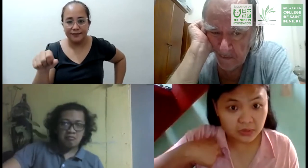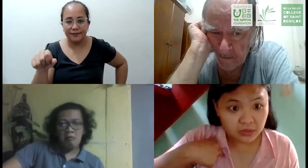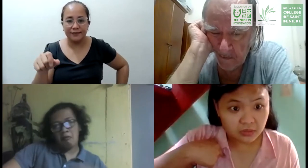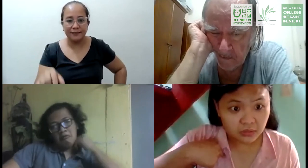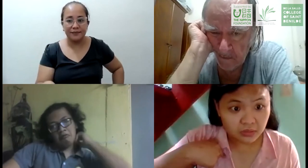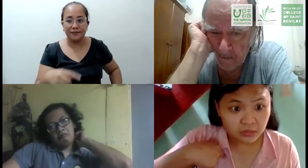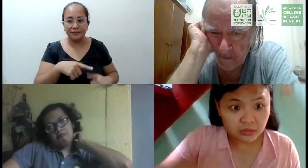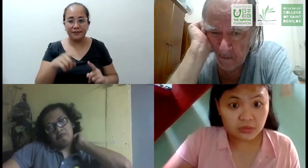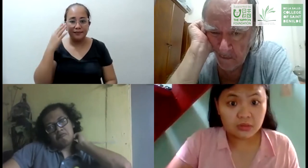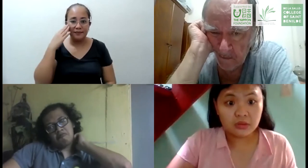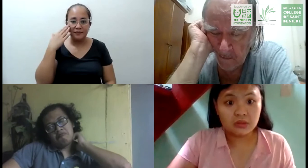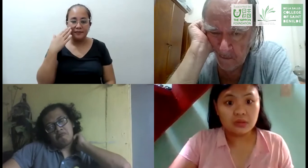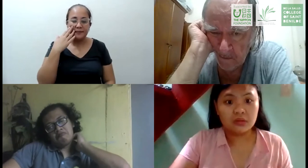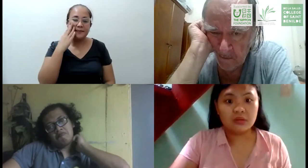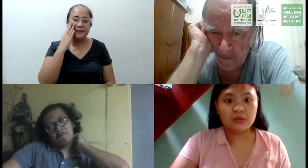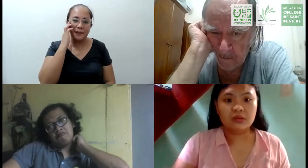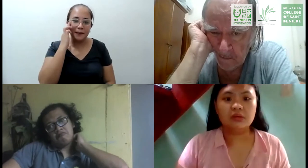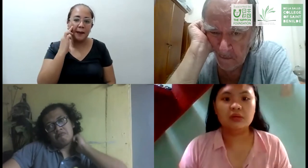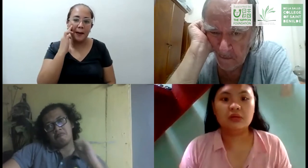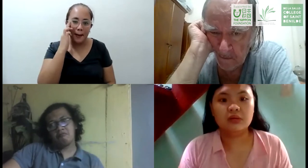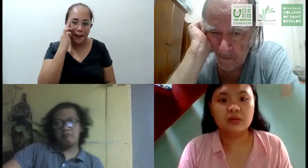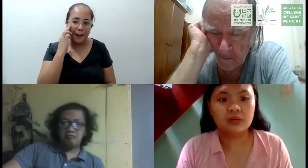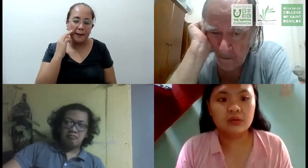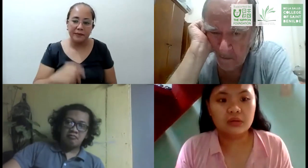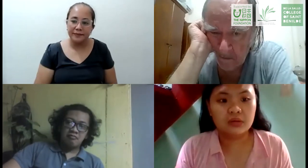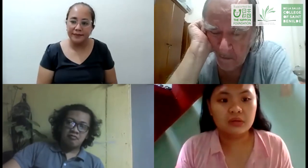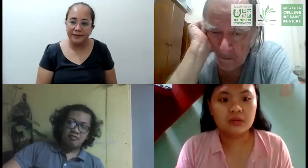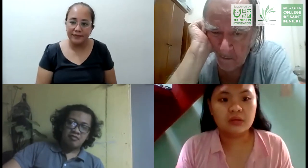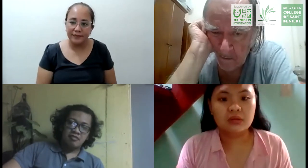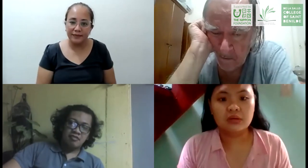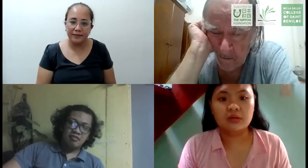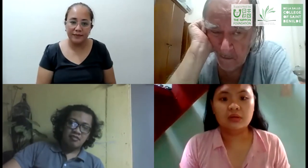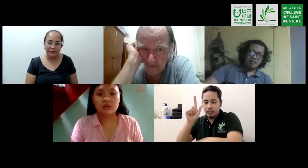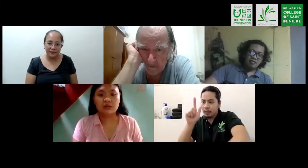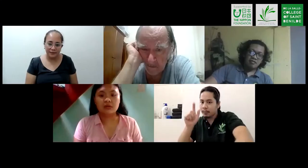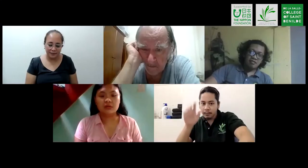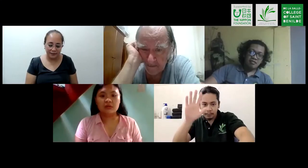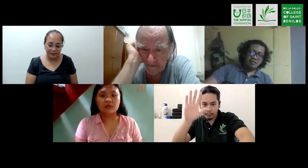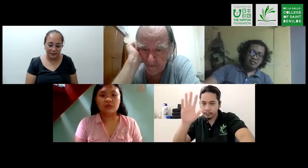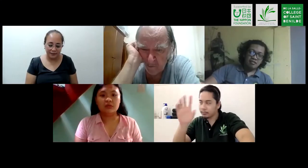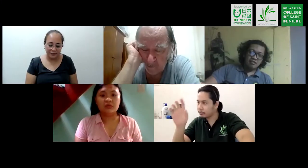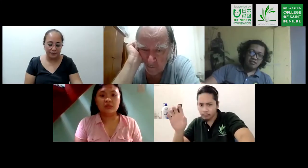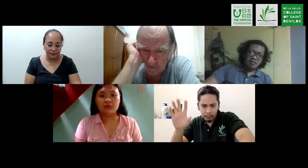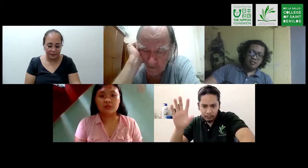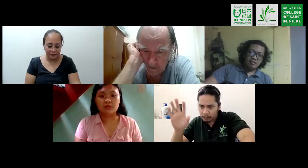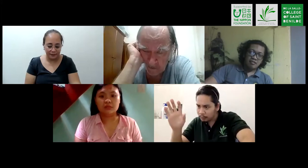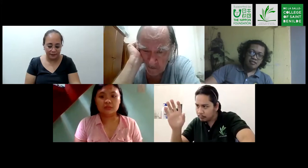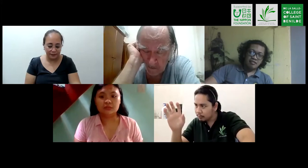if Shaq or Nat had the same thing I did. This is Shaq.